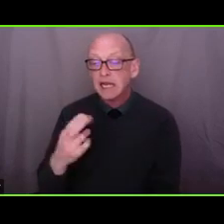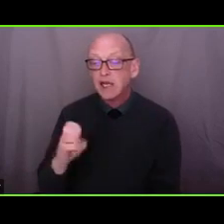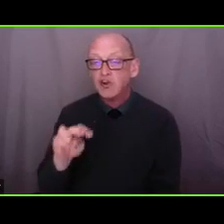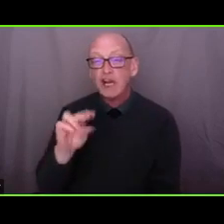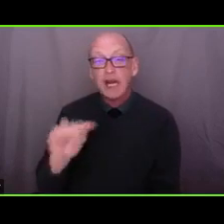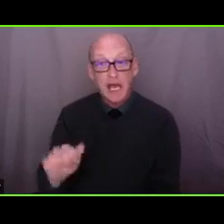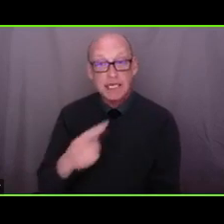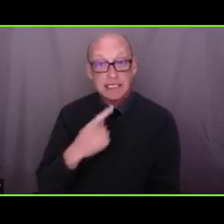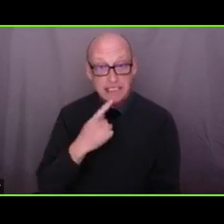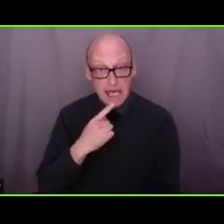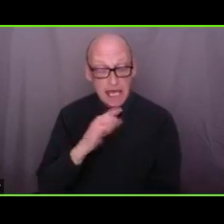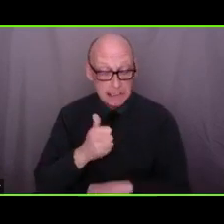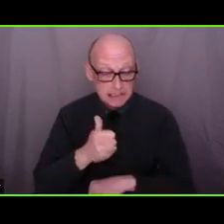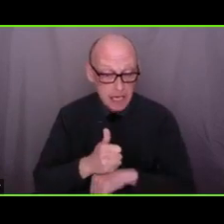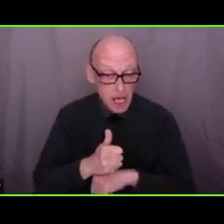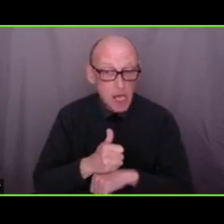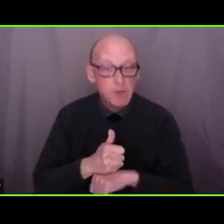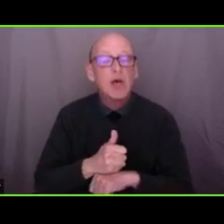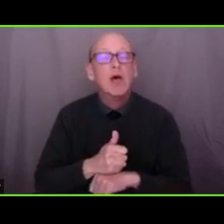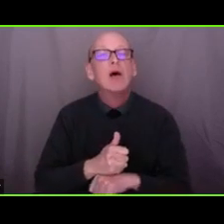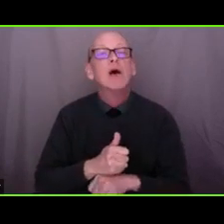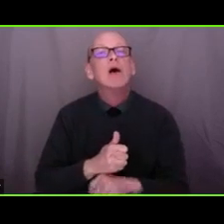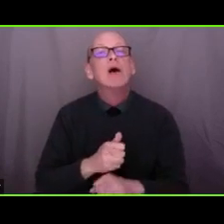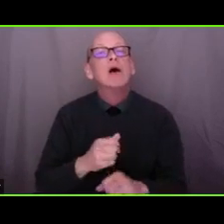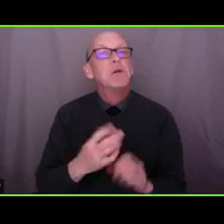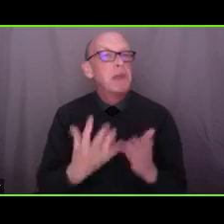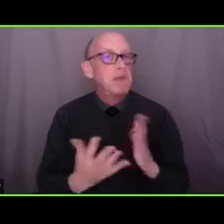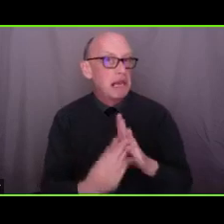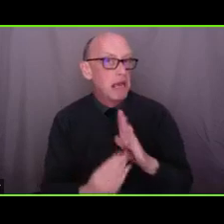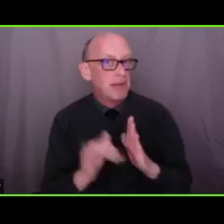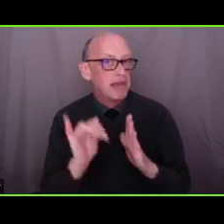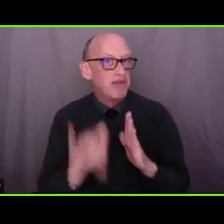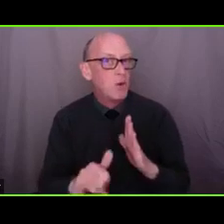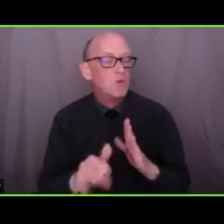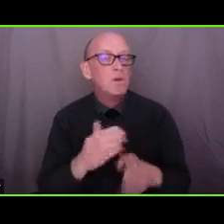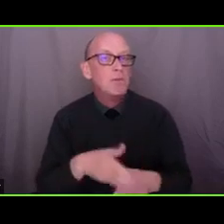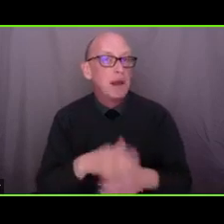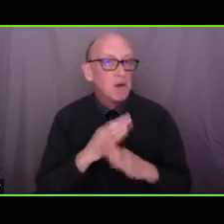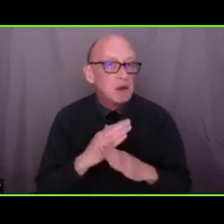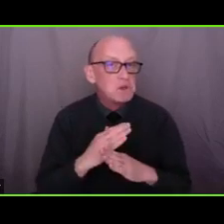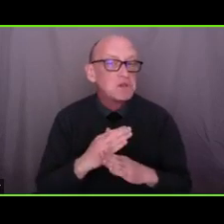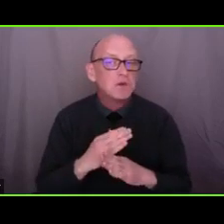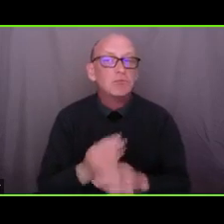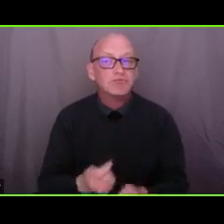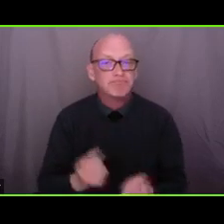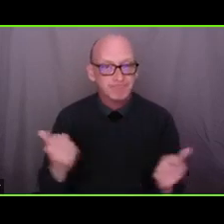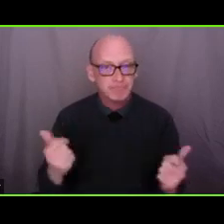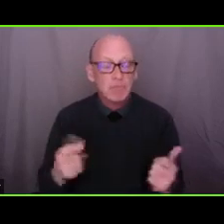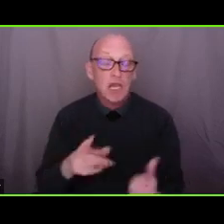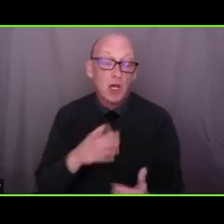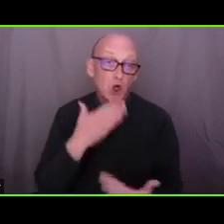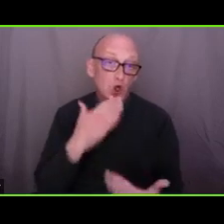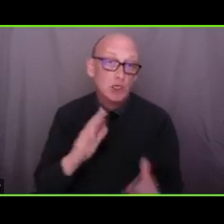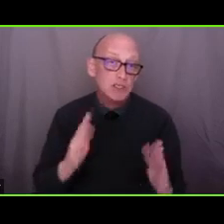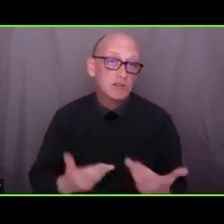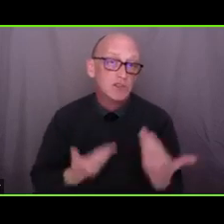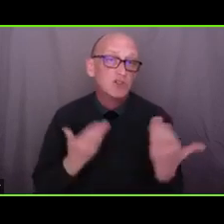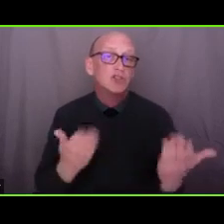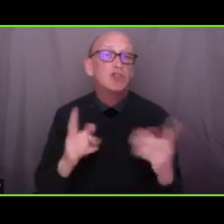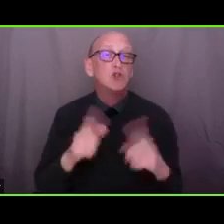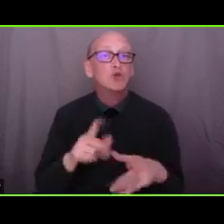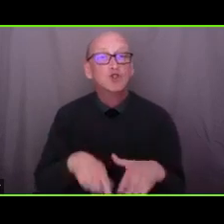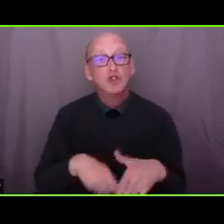possibly kind of ameliorate some of those barriers are great suggestions to really start with and really help people